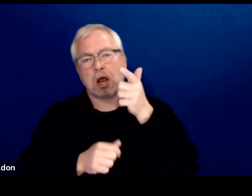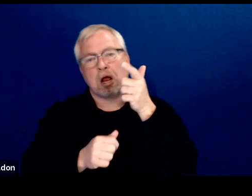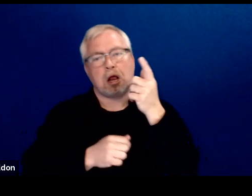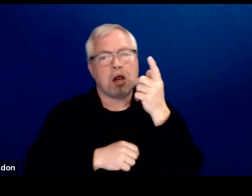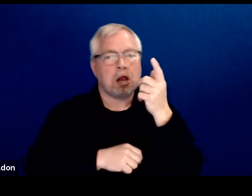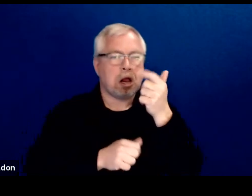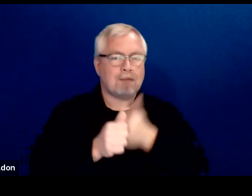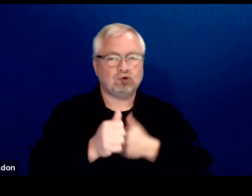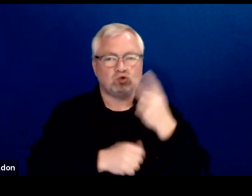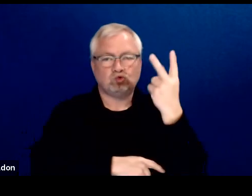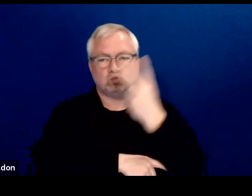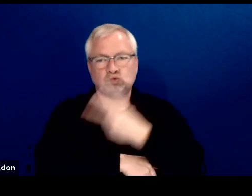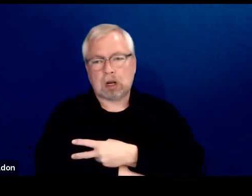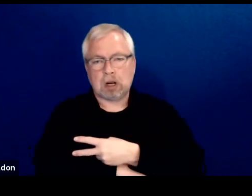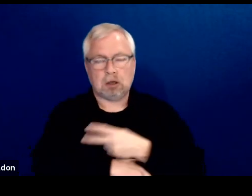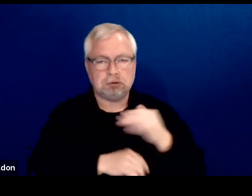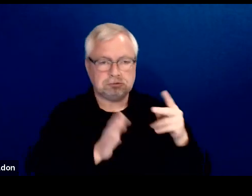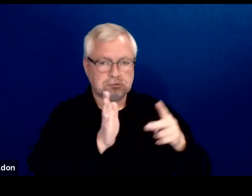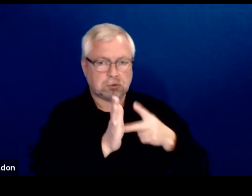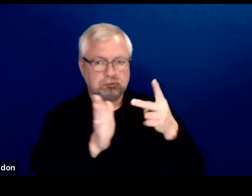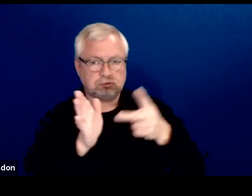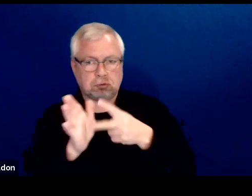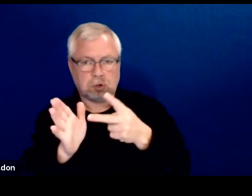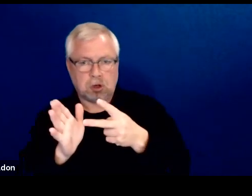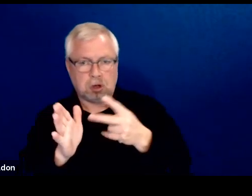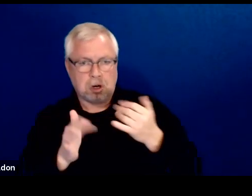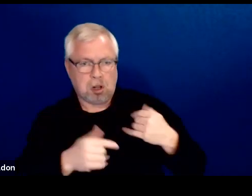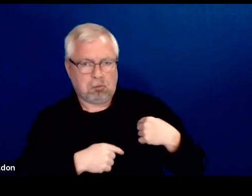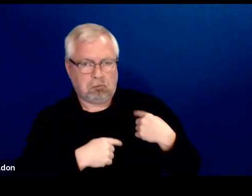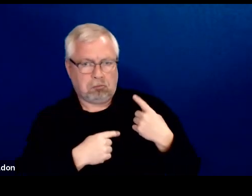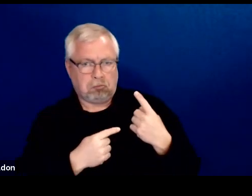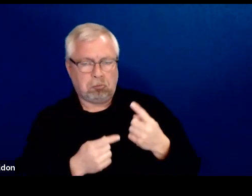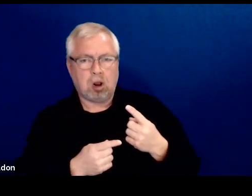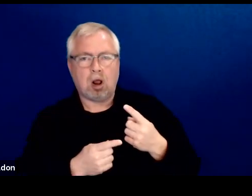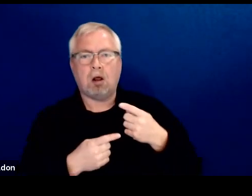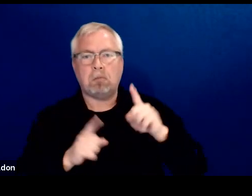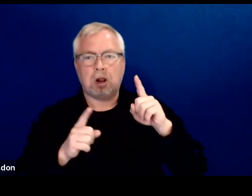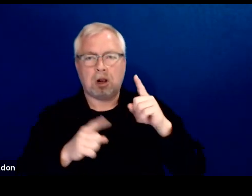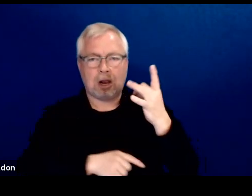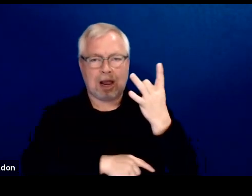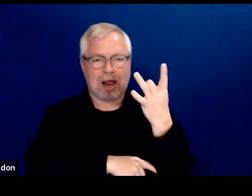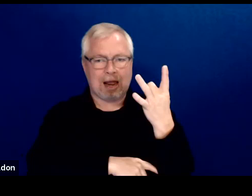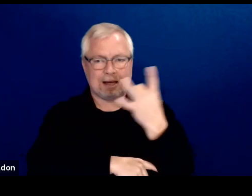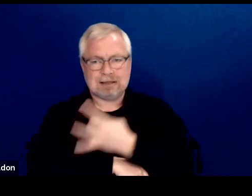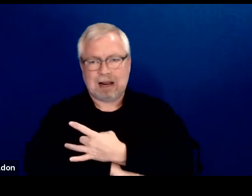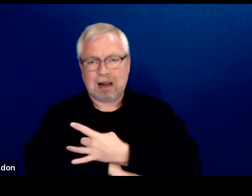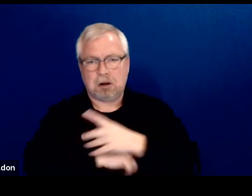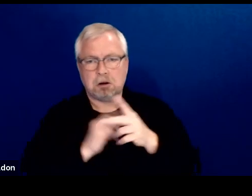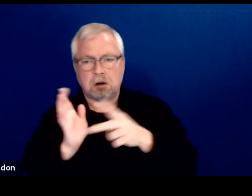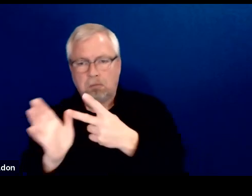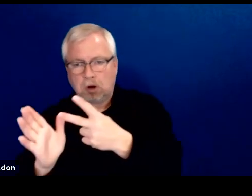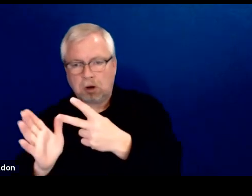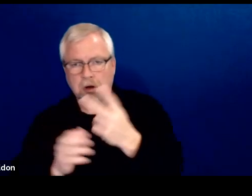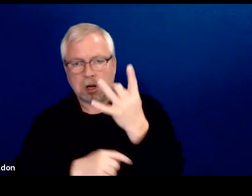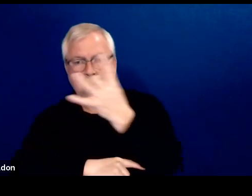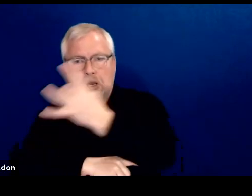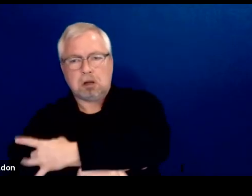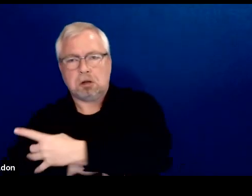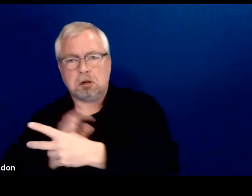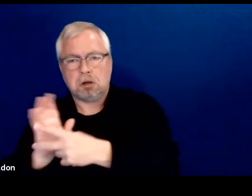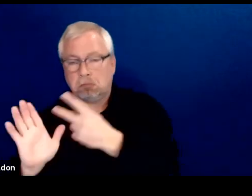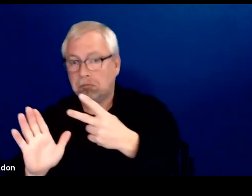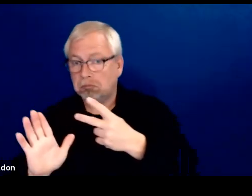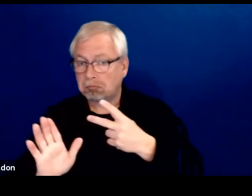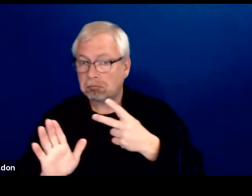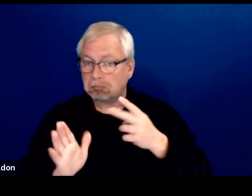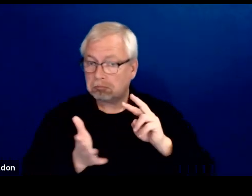out to about every 8 days. And what we're seeing now, and what we didn't see and no one had the data necessarily on, was what the social distancing measures